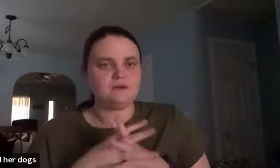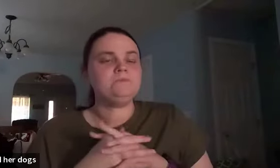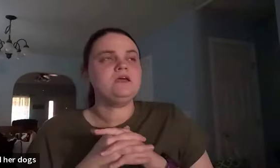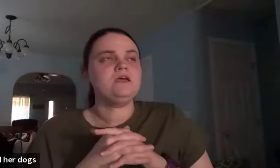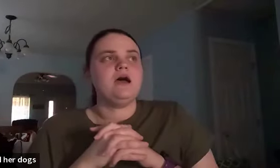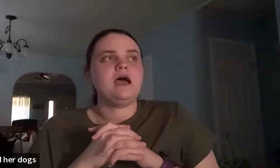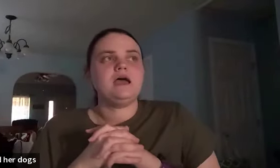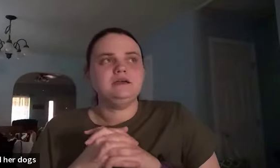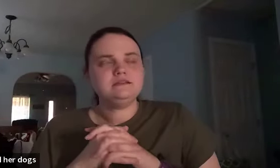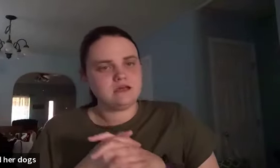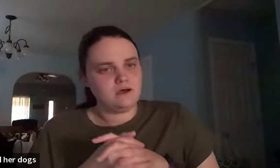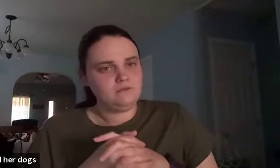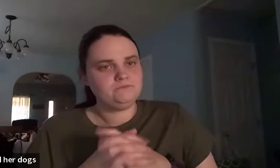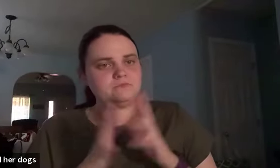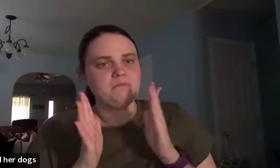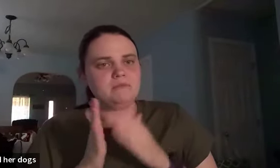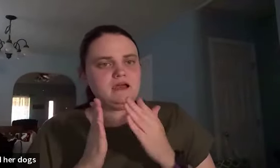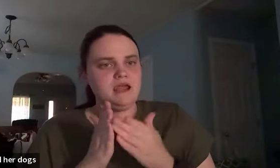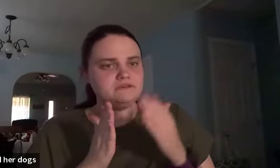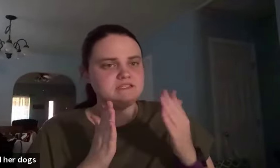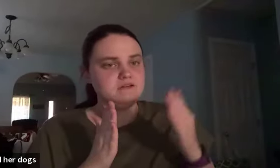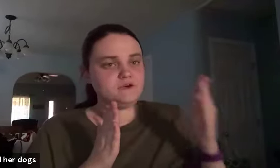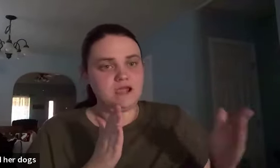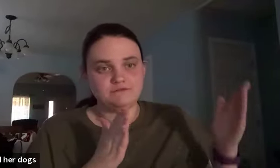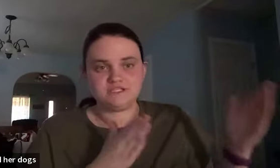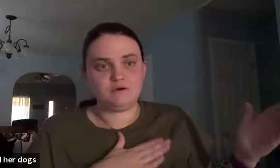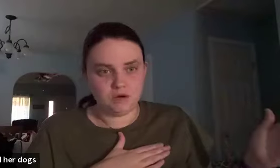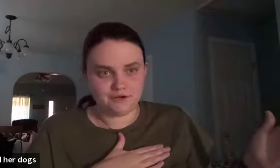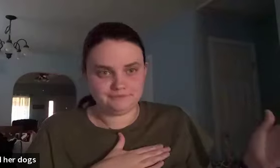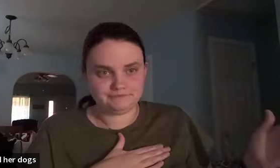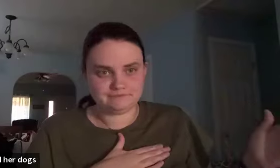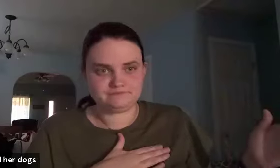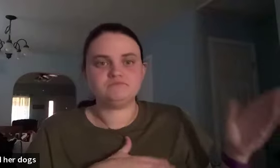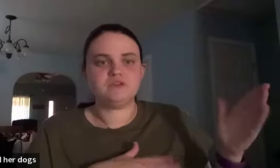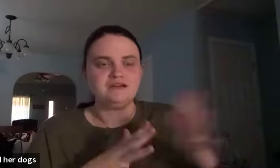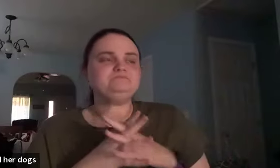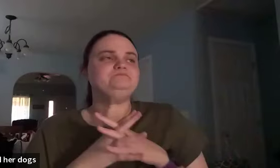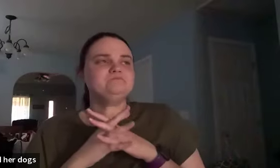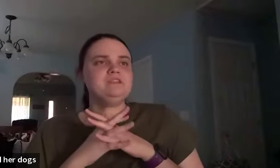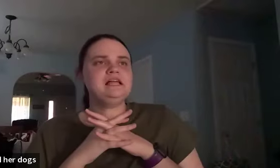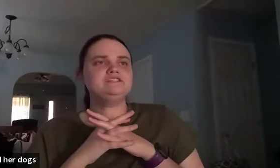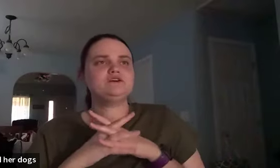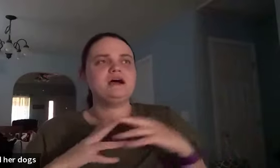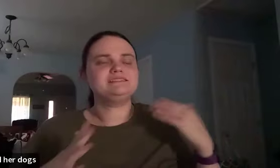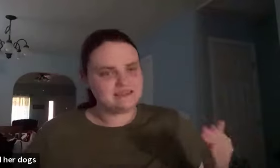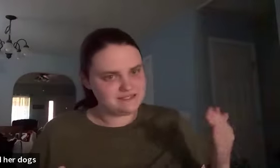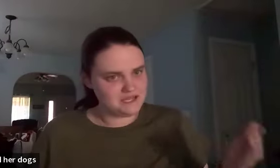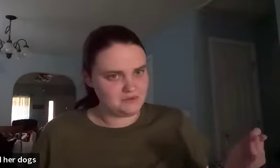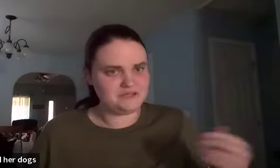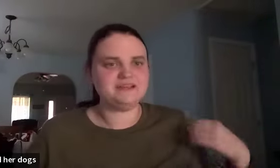aware. ASL may not have a sign for every single word. Okay. And so I say this now because